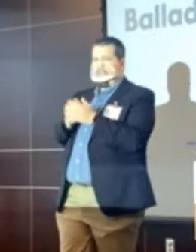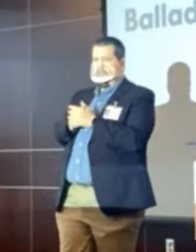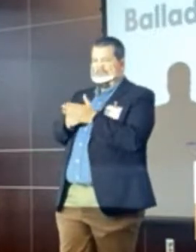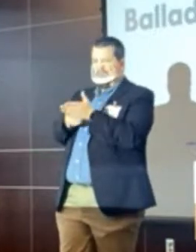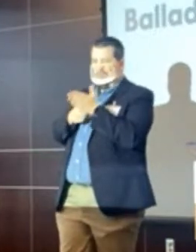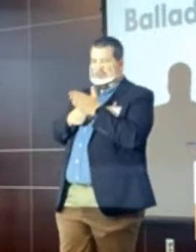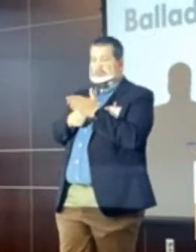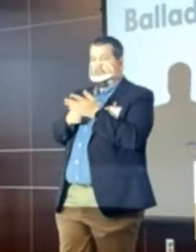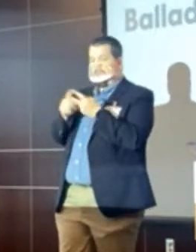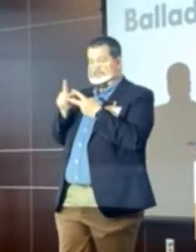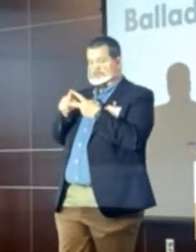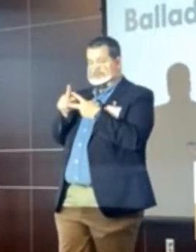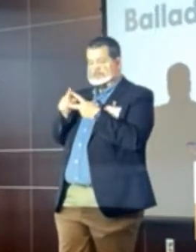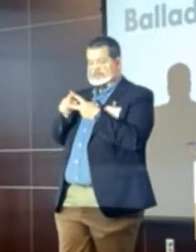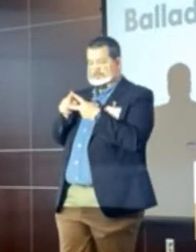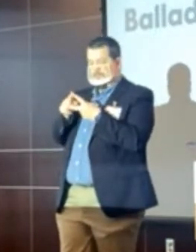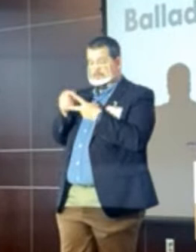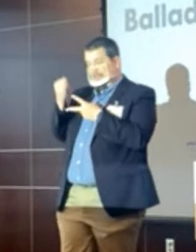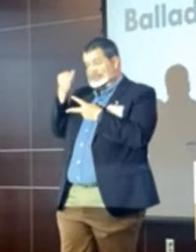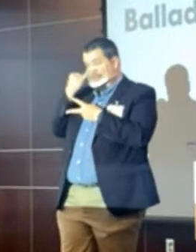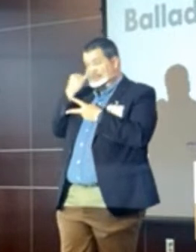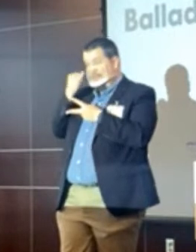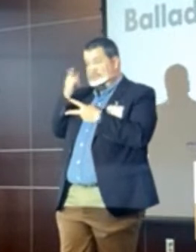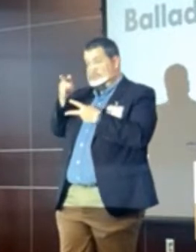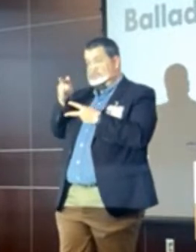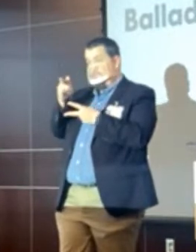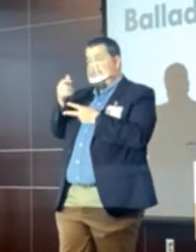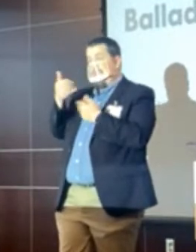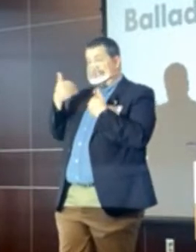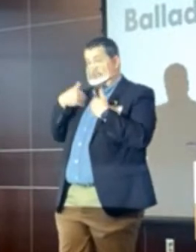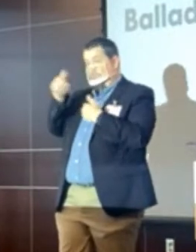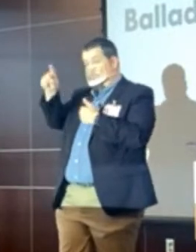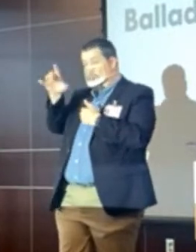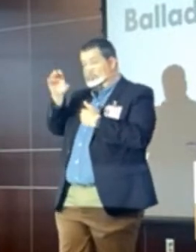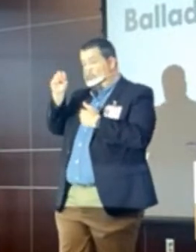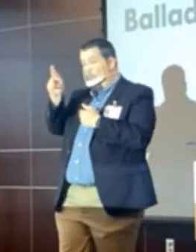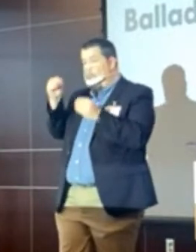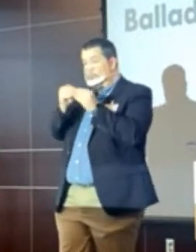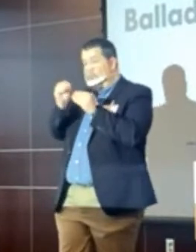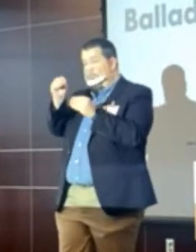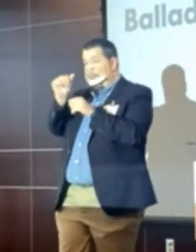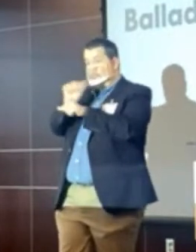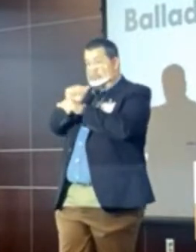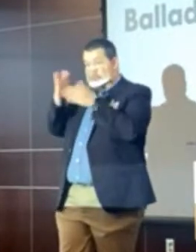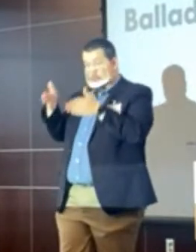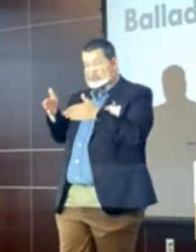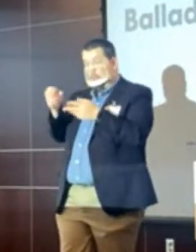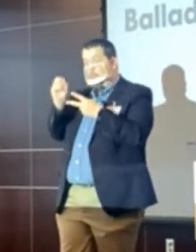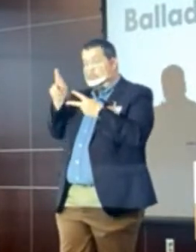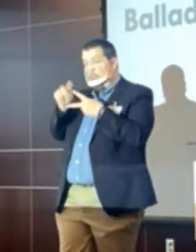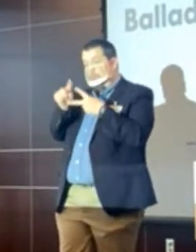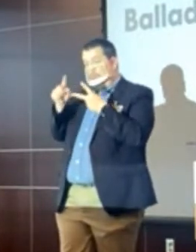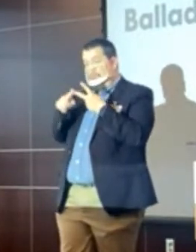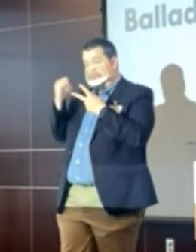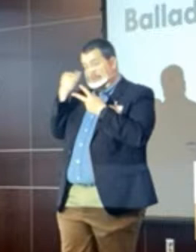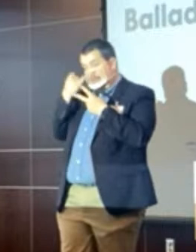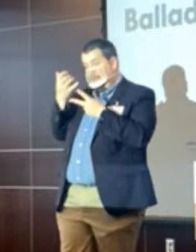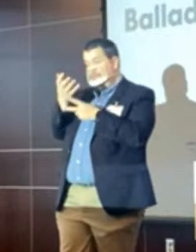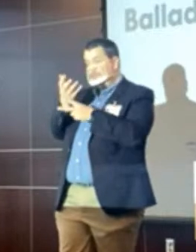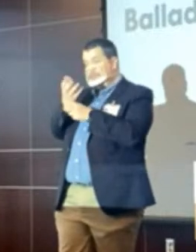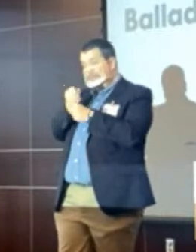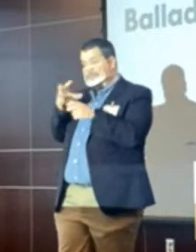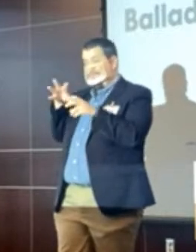mandate. One was if you're an employer with 100 or more employees, or if you receive